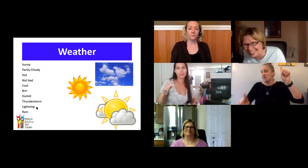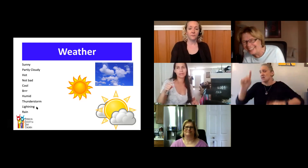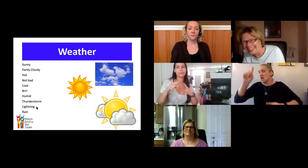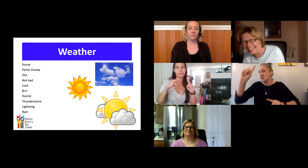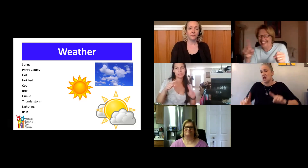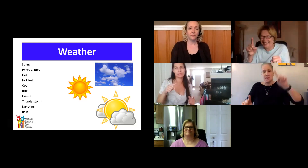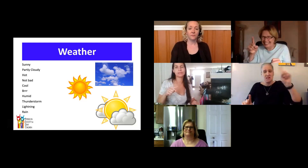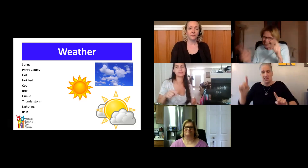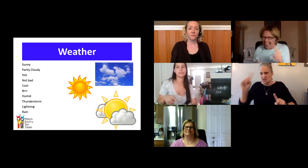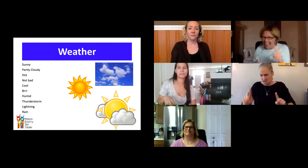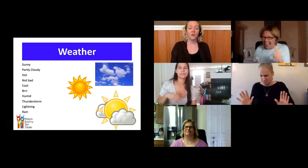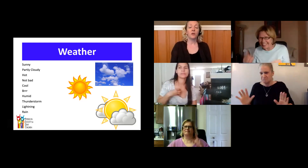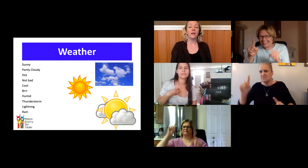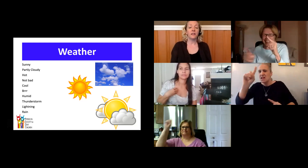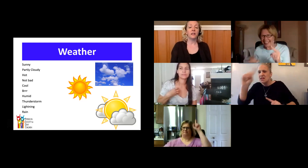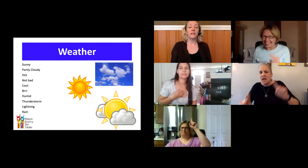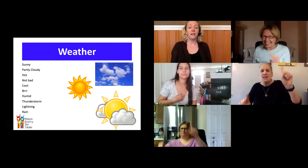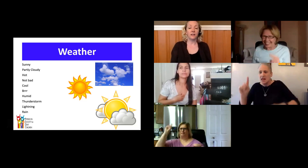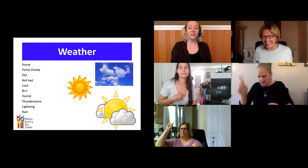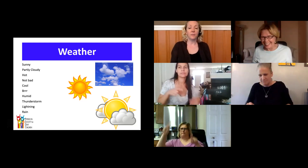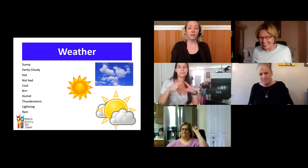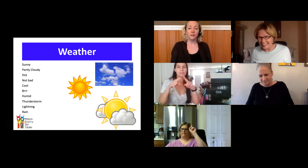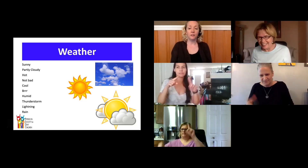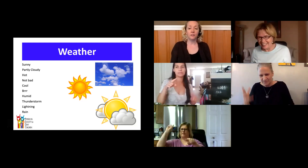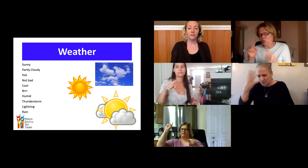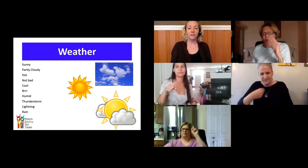Okay, and then lightning, as I mentioned, is done like this.